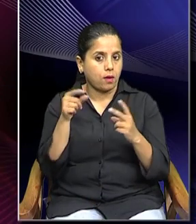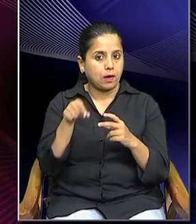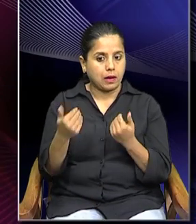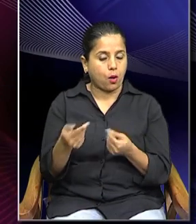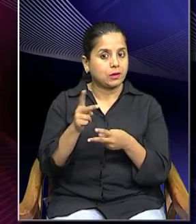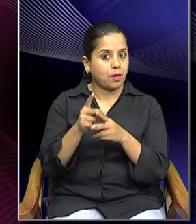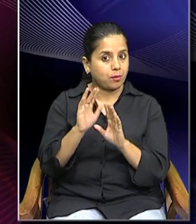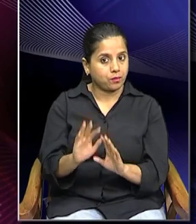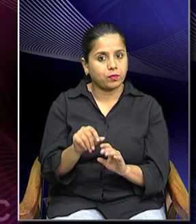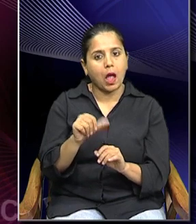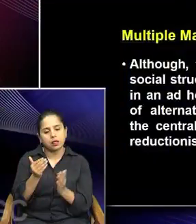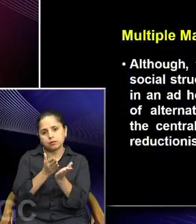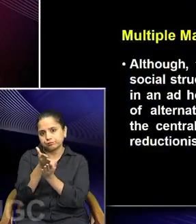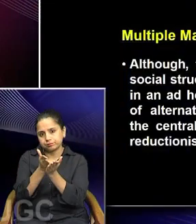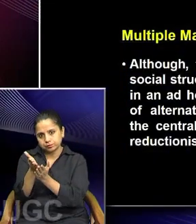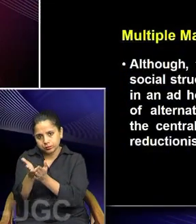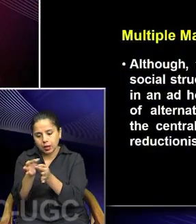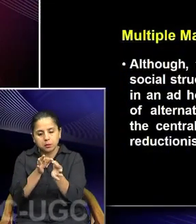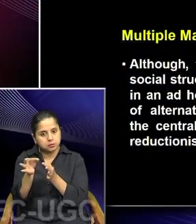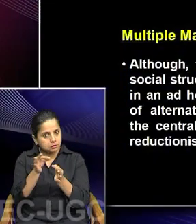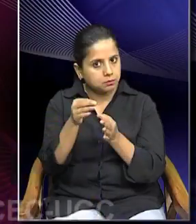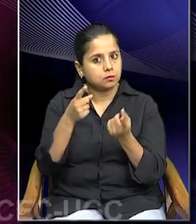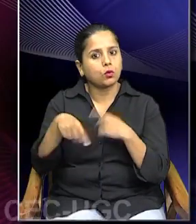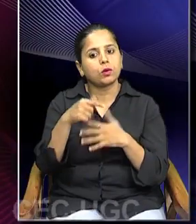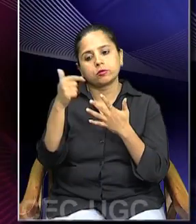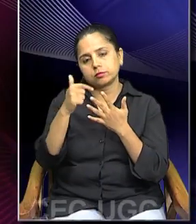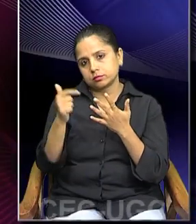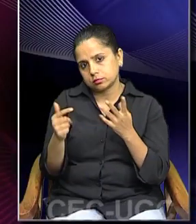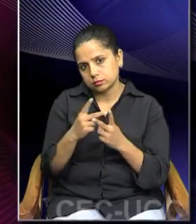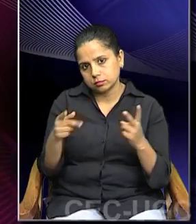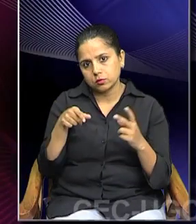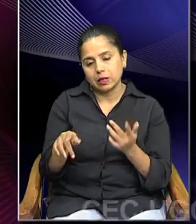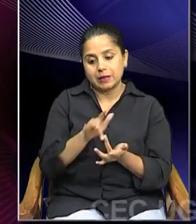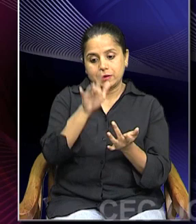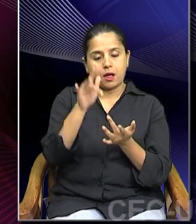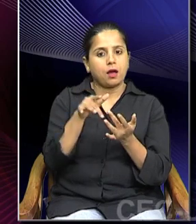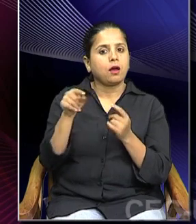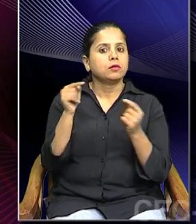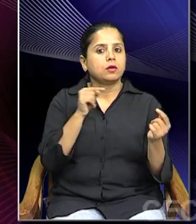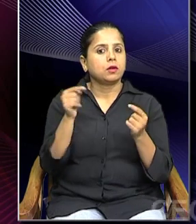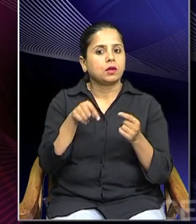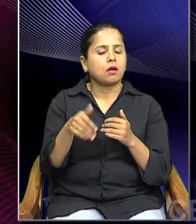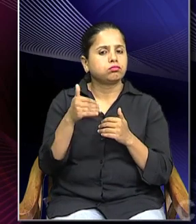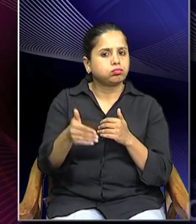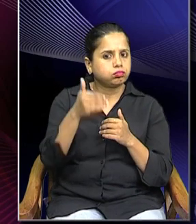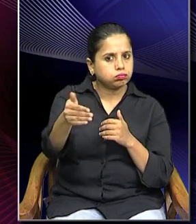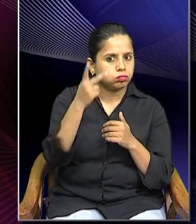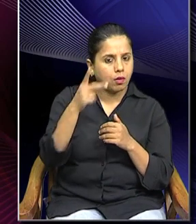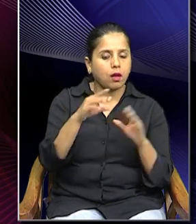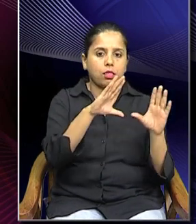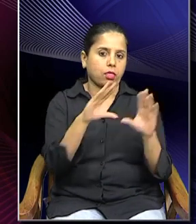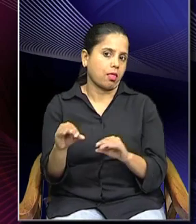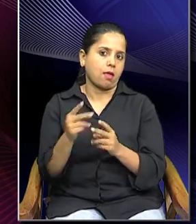existence of alternative explanatory factors, and the central argument is frequently